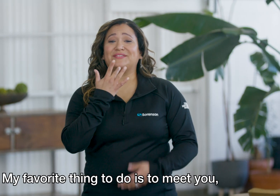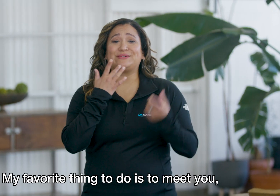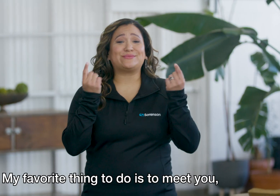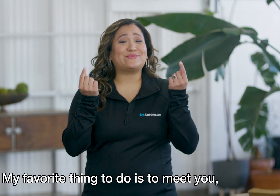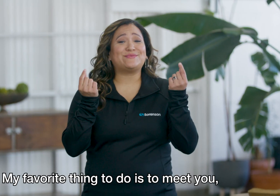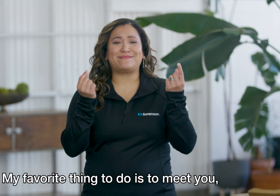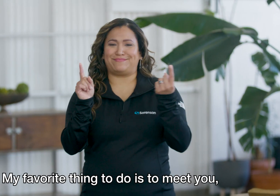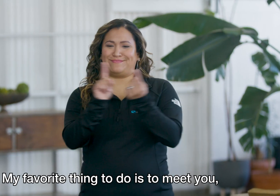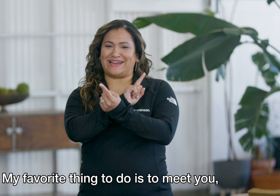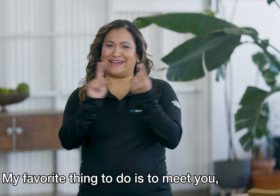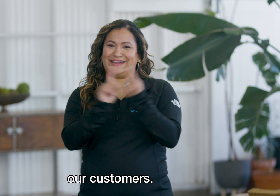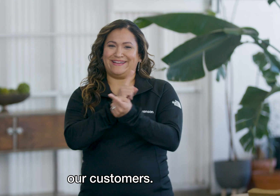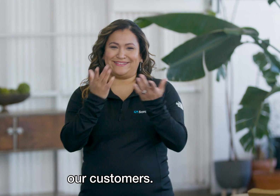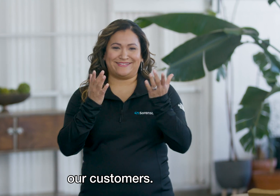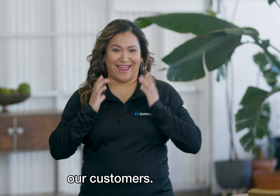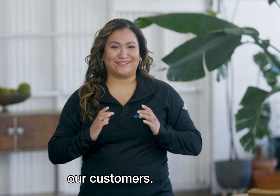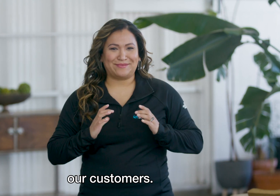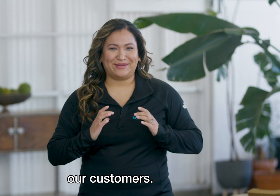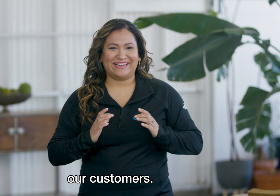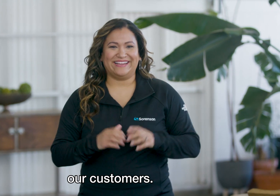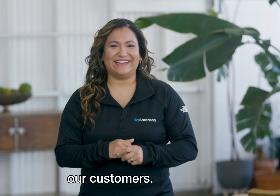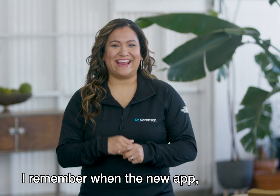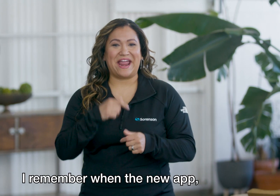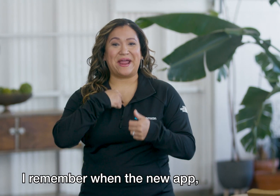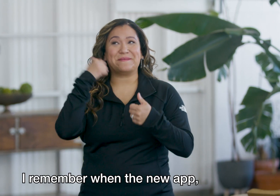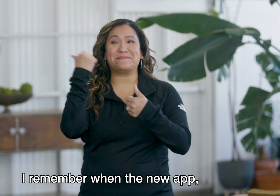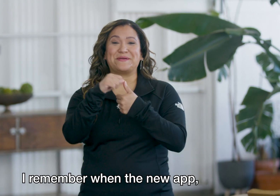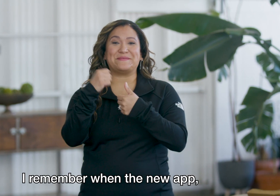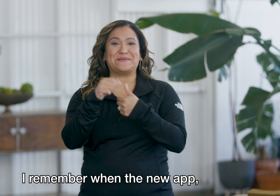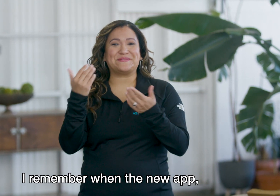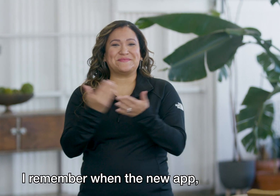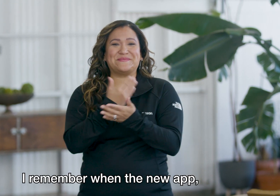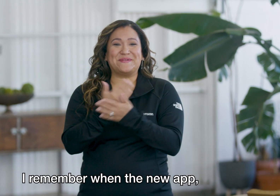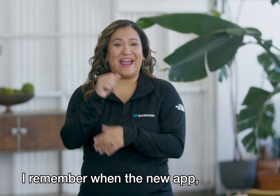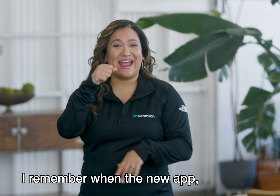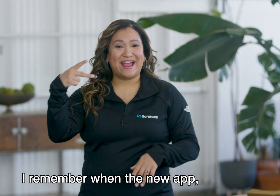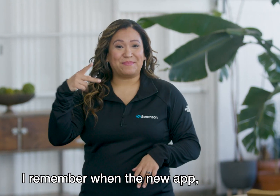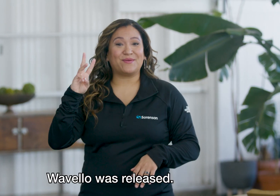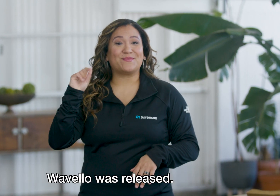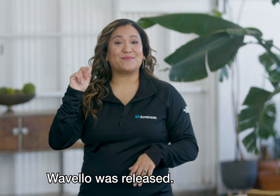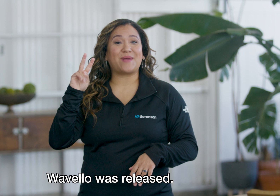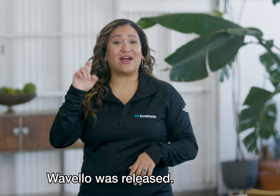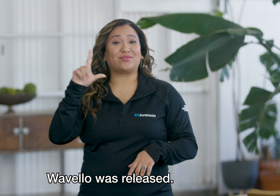My favorite thing to do is to meet you, our customers. I remember when the new Wavelo app was released.